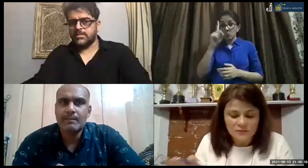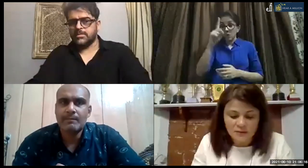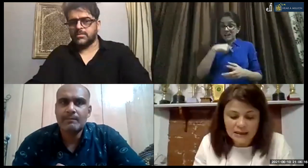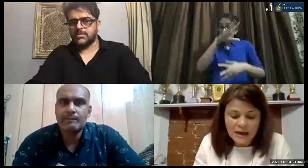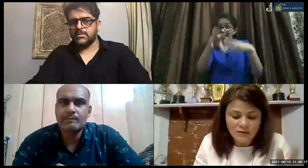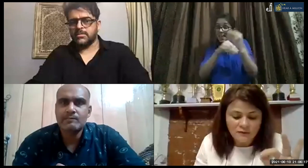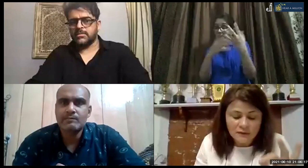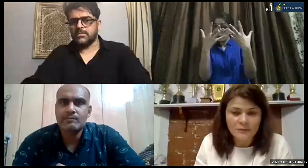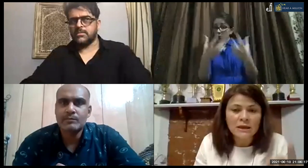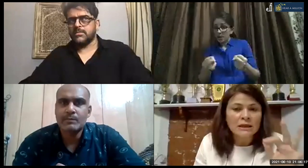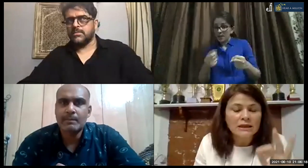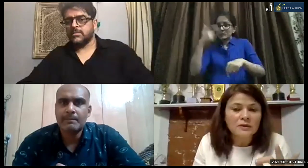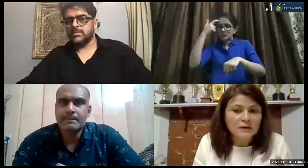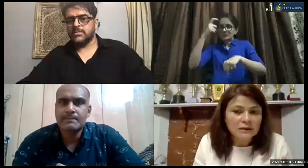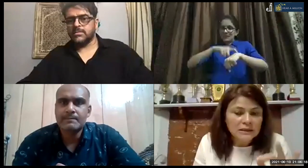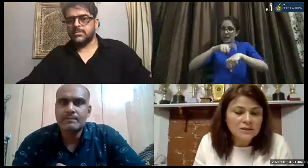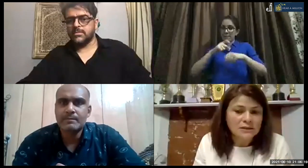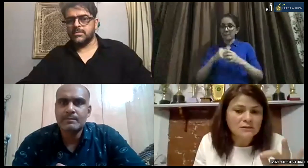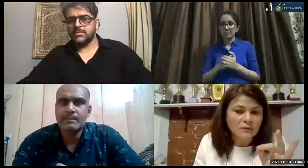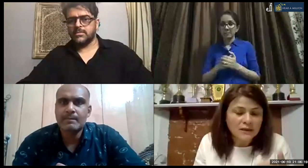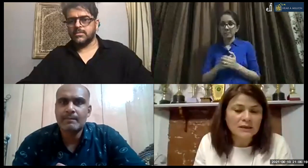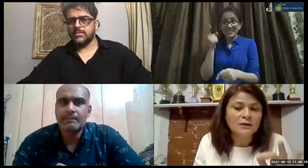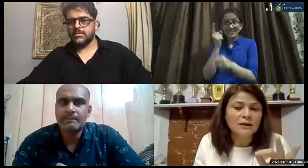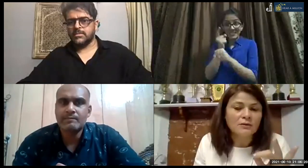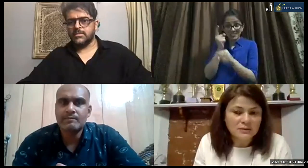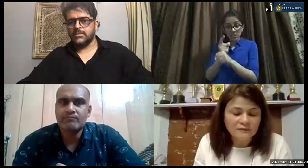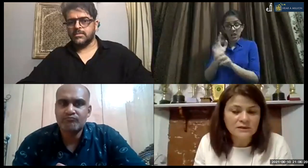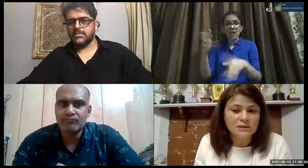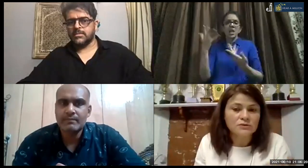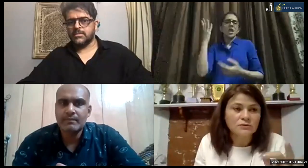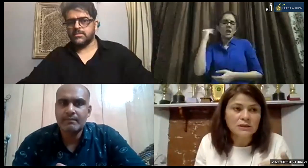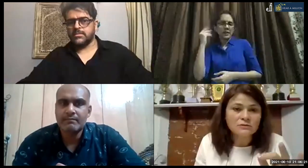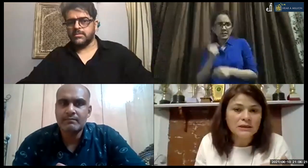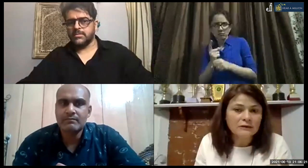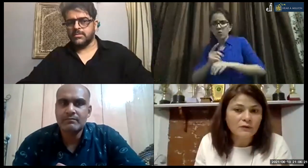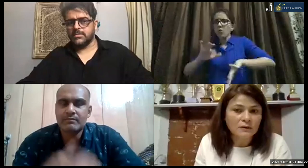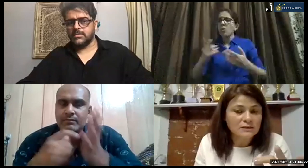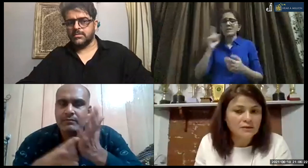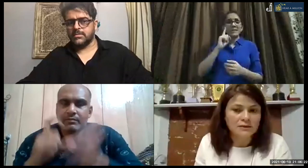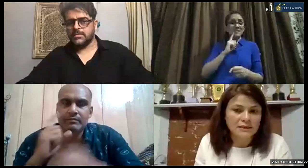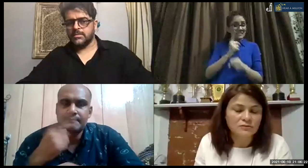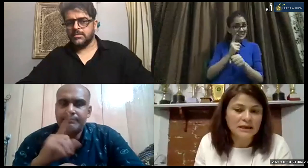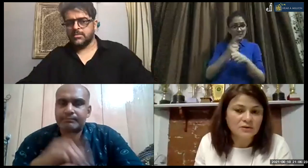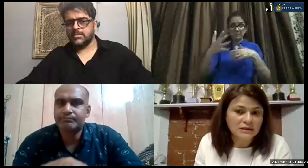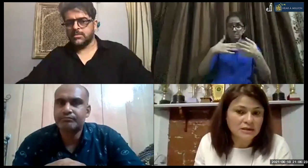add, because we're running out of time, that teachers, whether hearing or deaf teachers, you need to really focus and contextualize your teaching